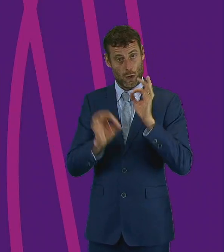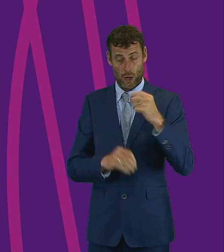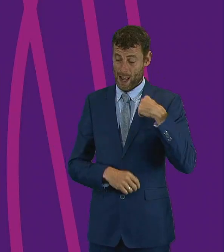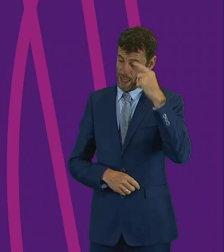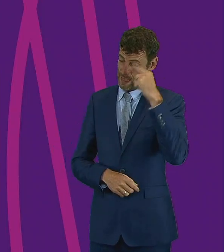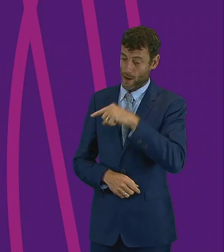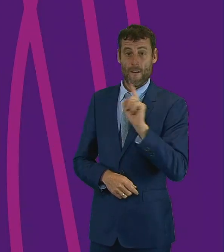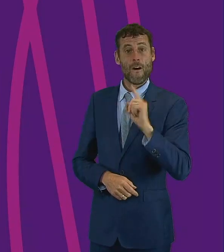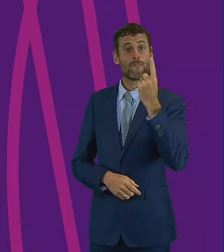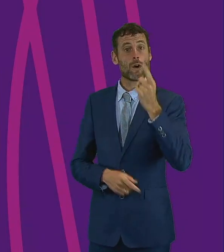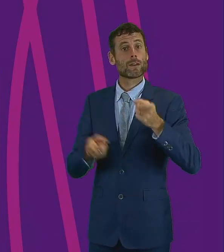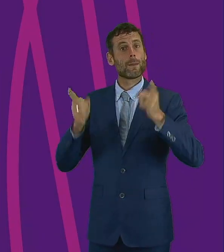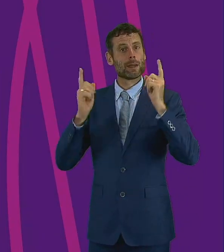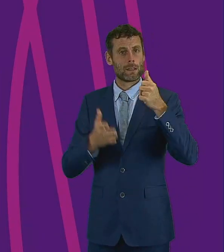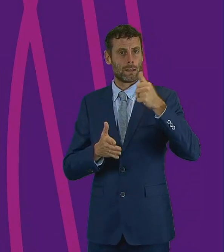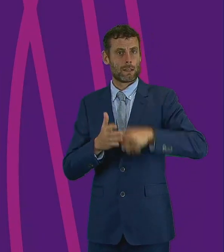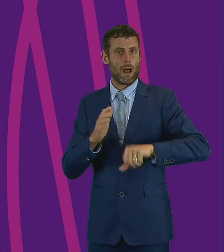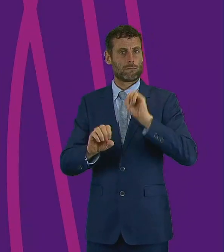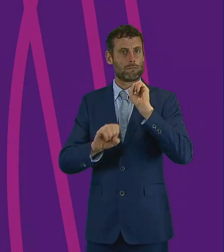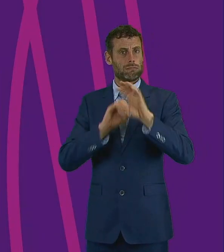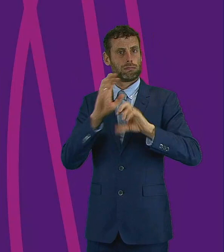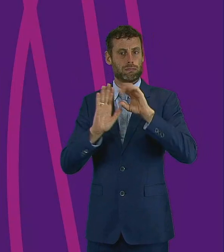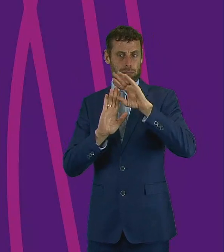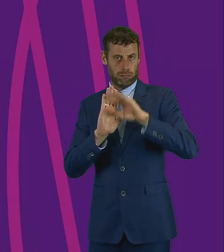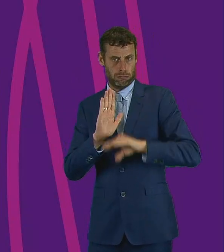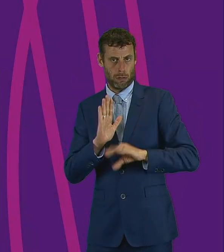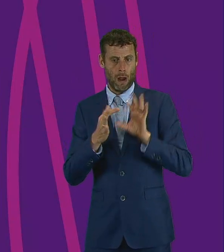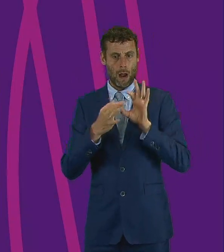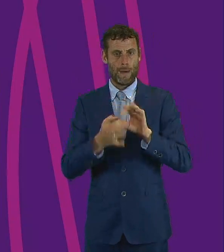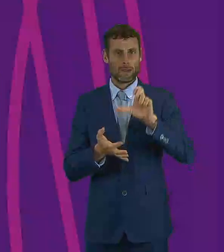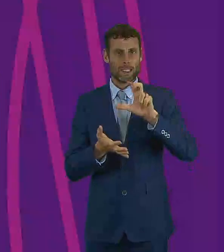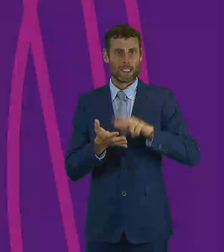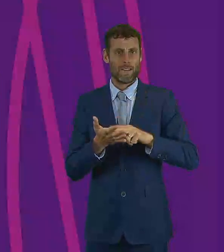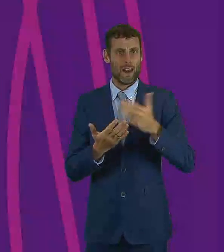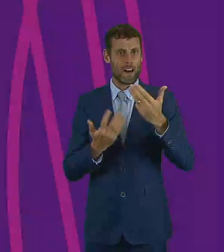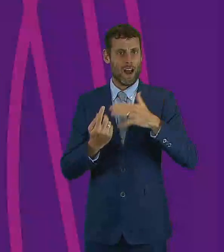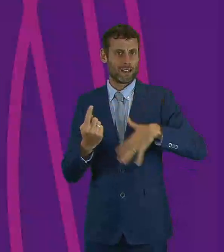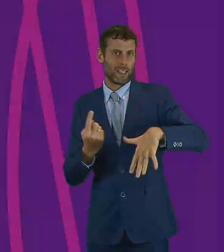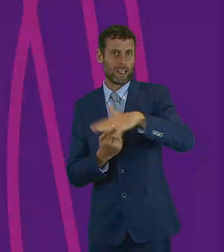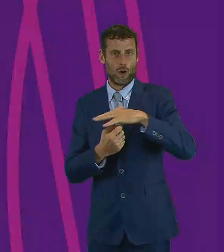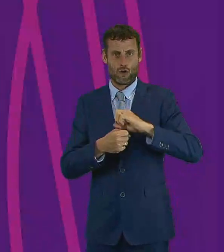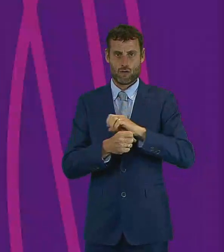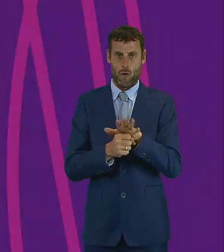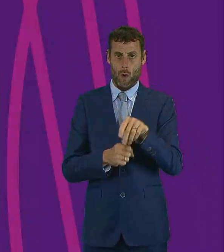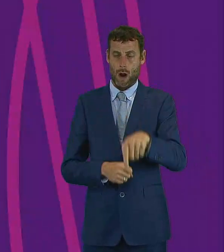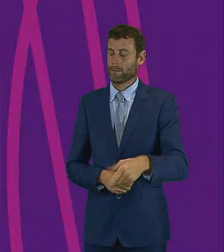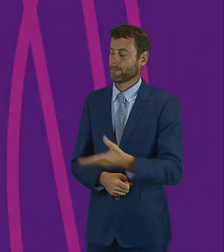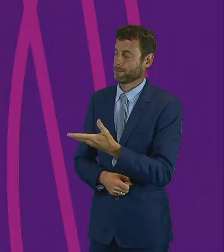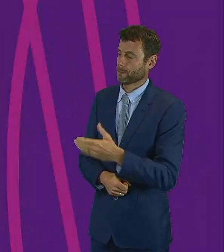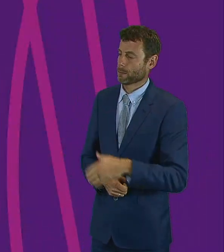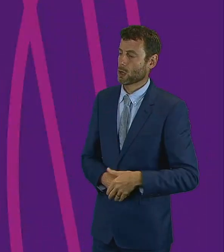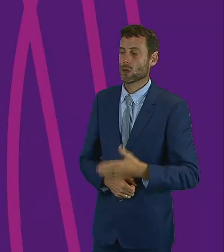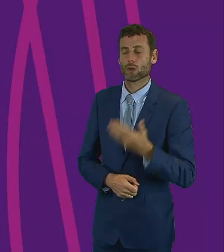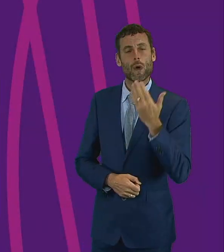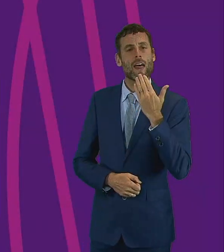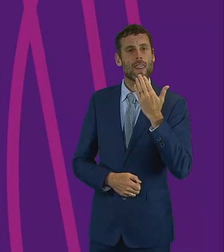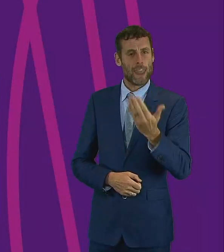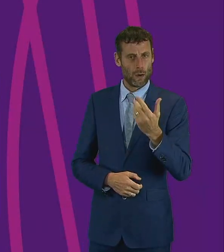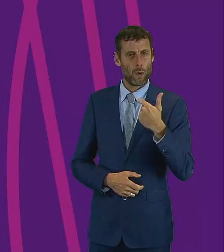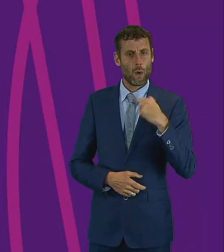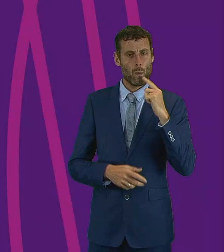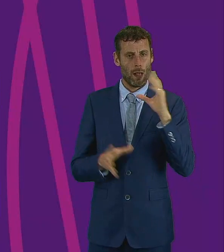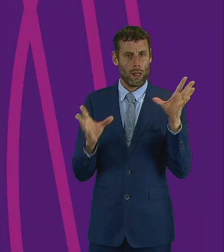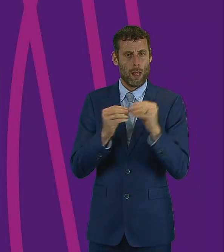with a short statement updating us on the current COVID situation. First Minister. Thank you, Presiding Officer. I will give a very brief update. An